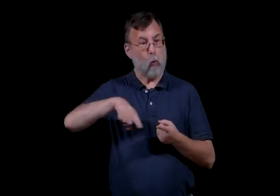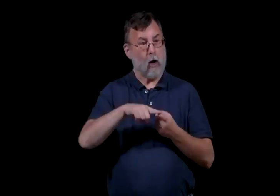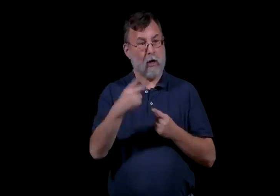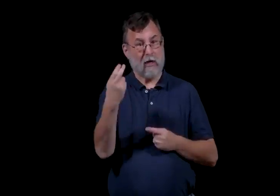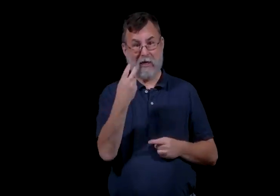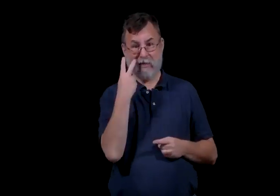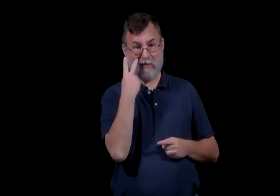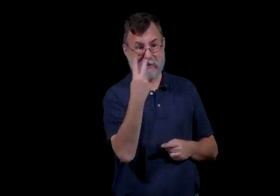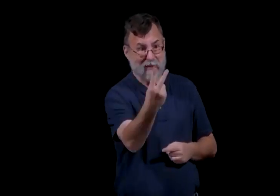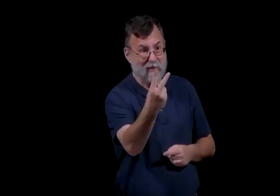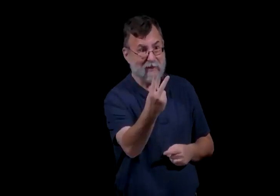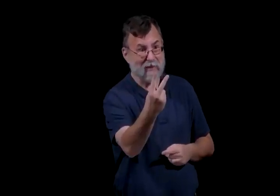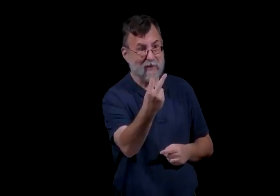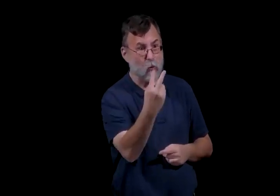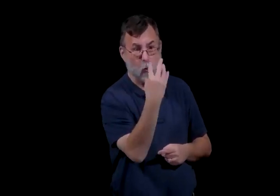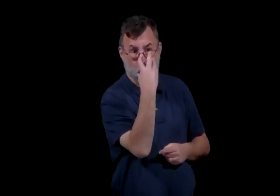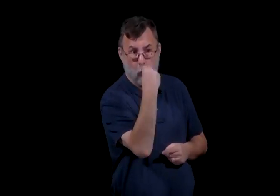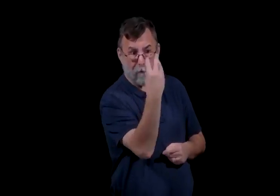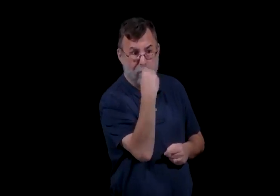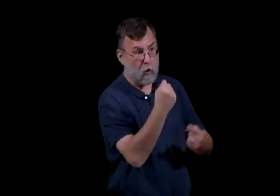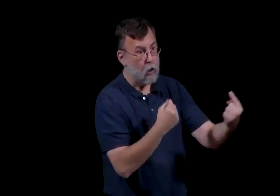So when he sees like a wolf,